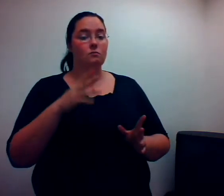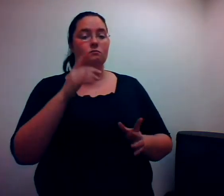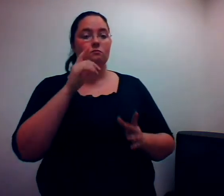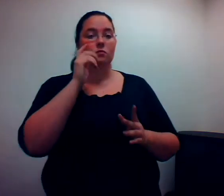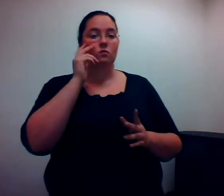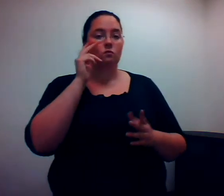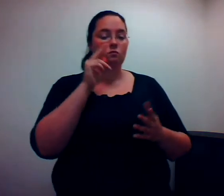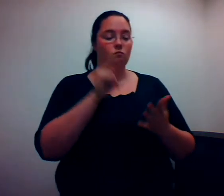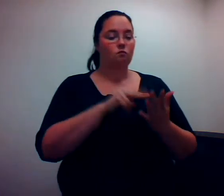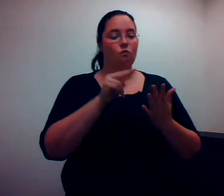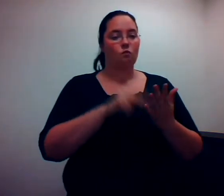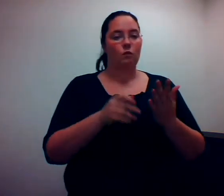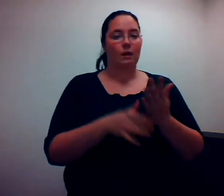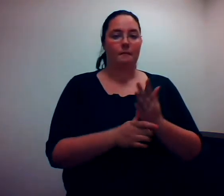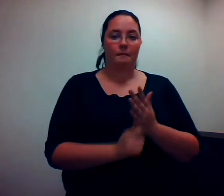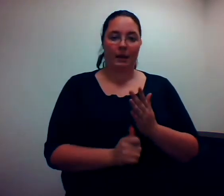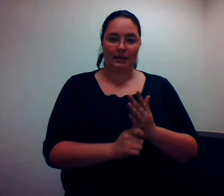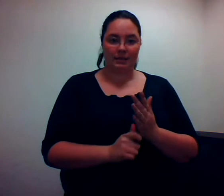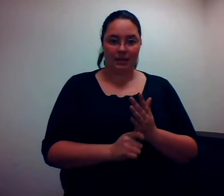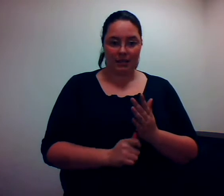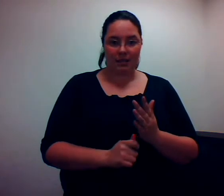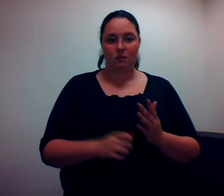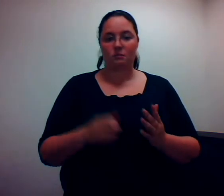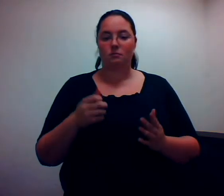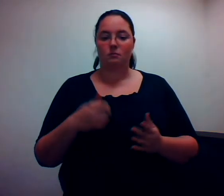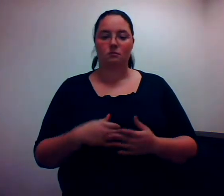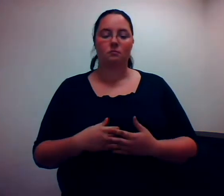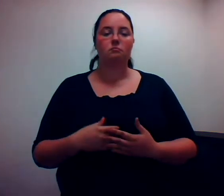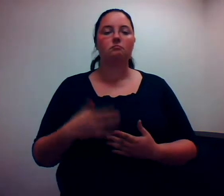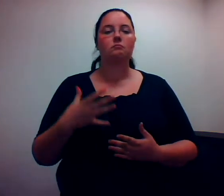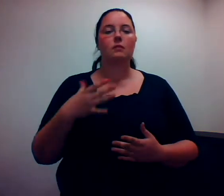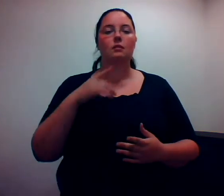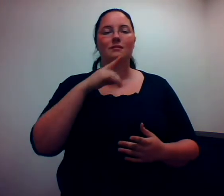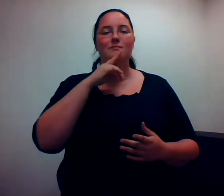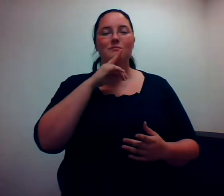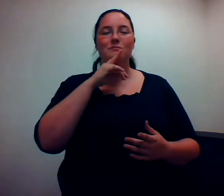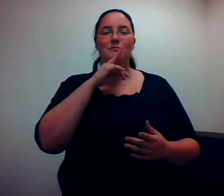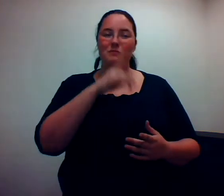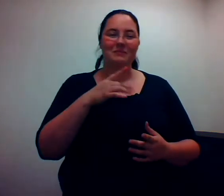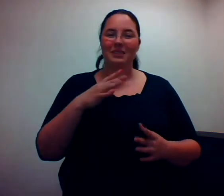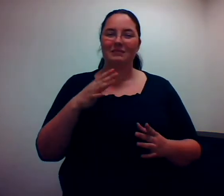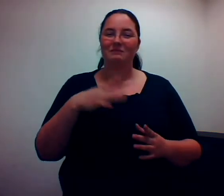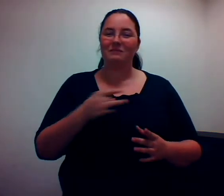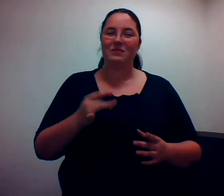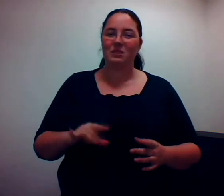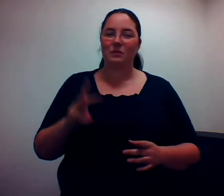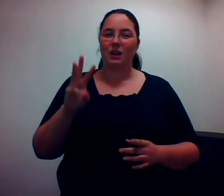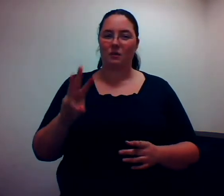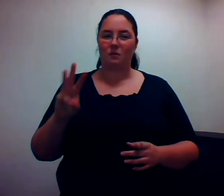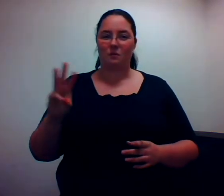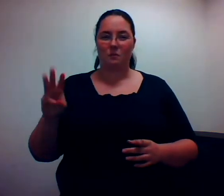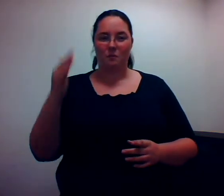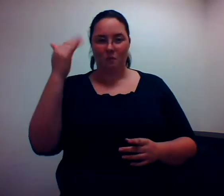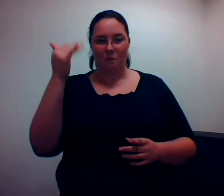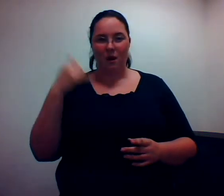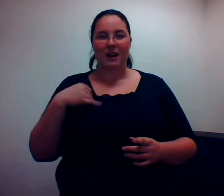web is secondhand, and it tends to be a little watered down, and students really need to be more exposed to firsthand information and